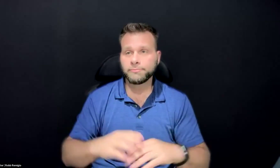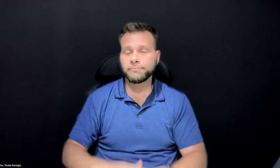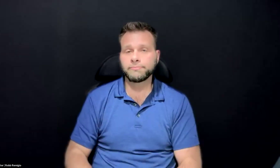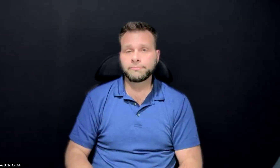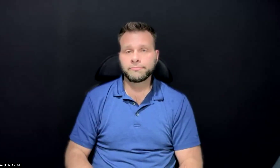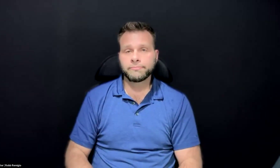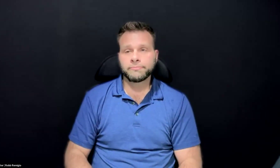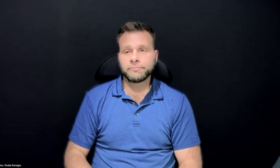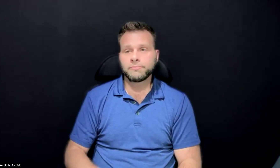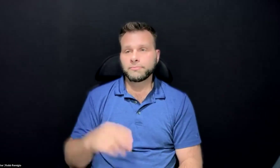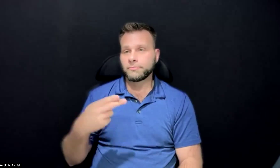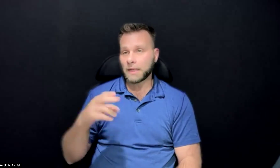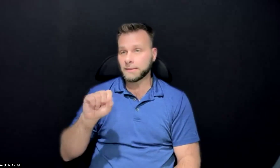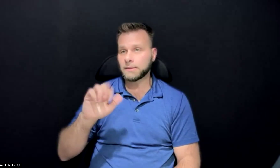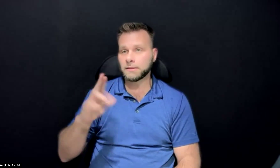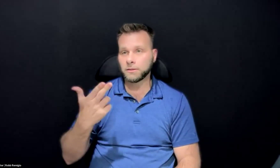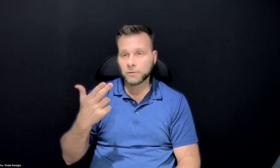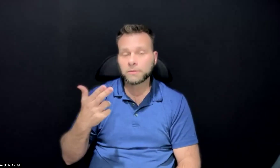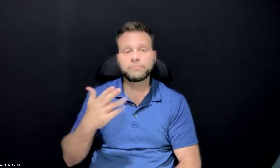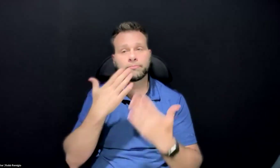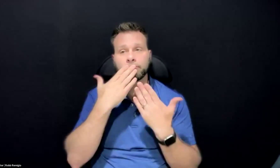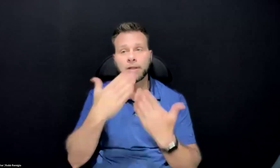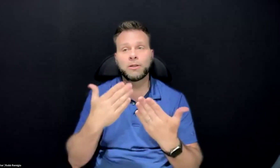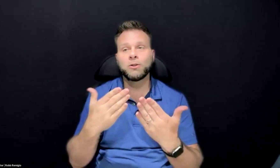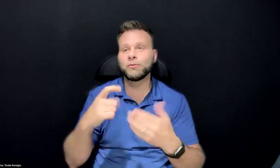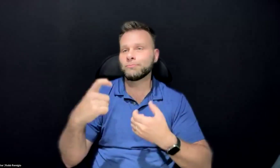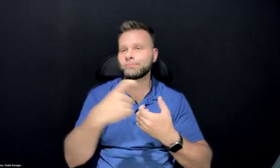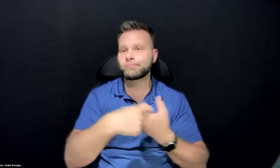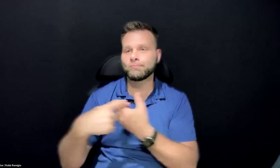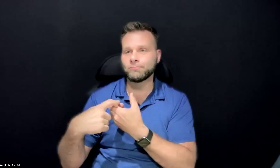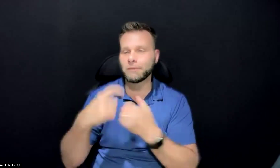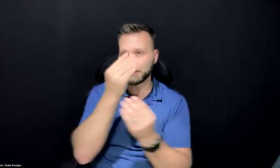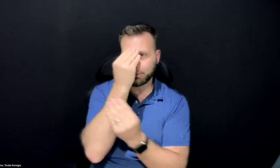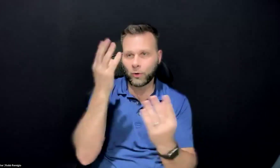Okay. Thank you all for attending this informative presentation. You will